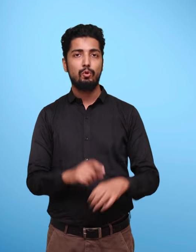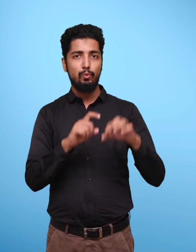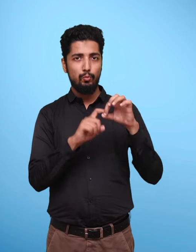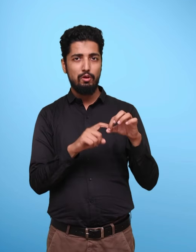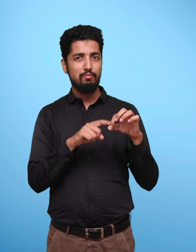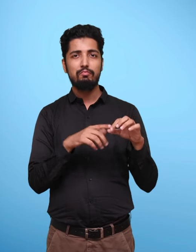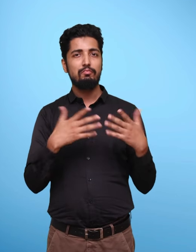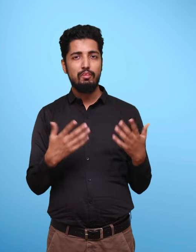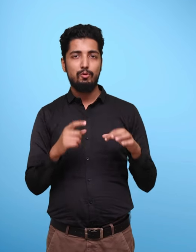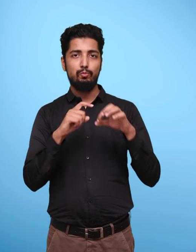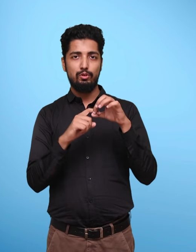Q is for quilt.